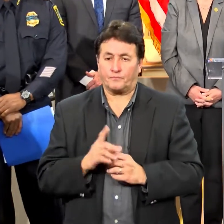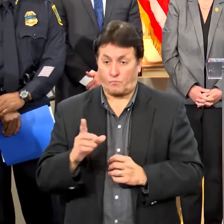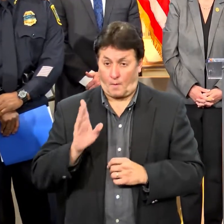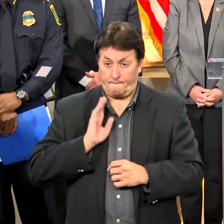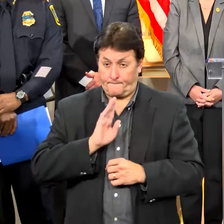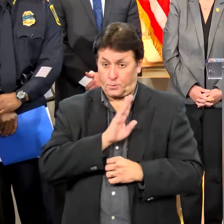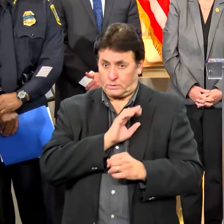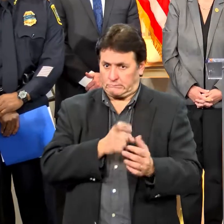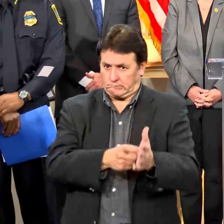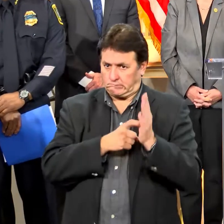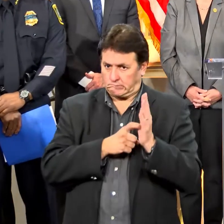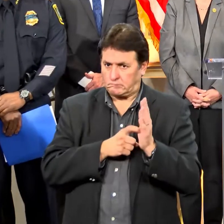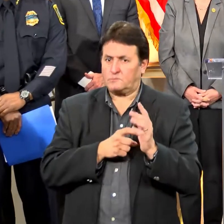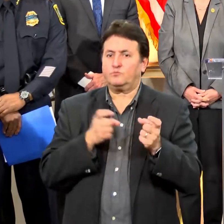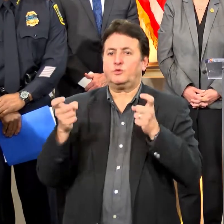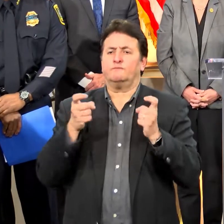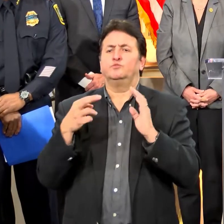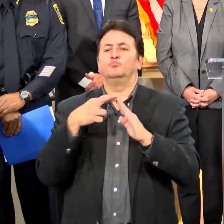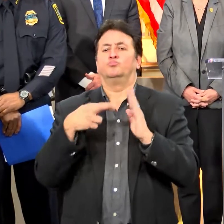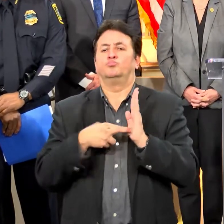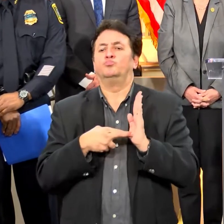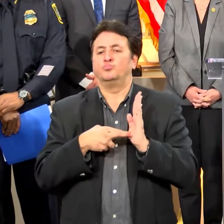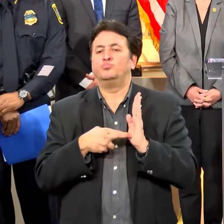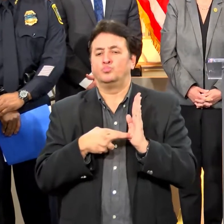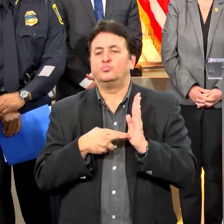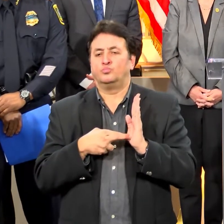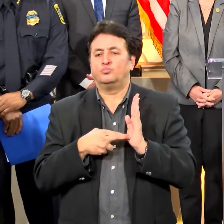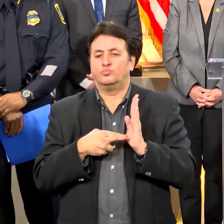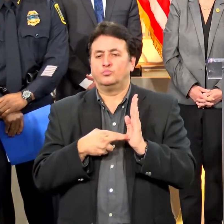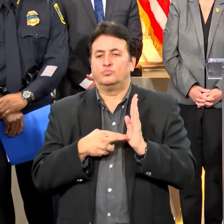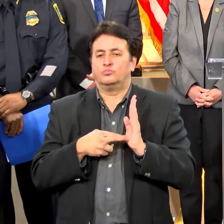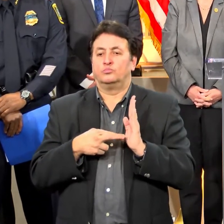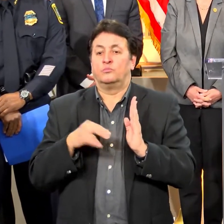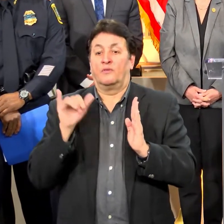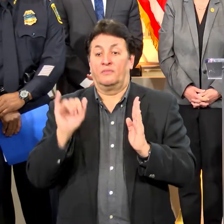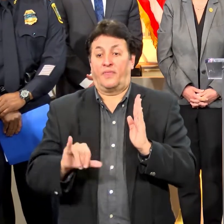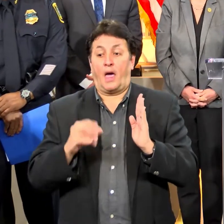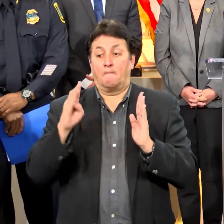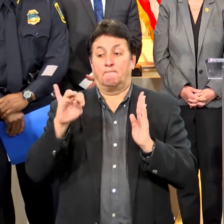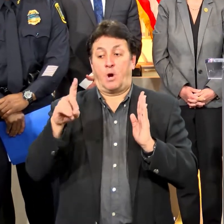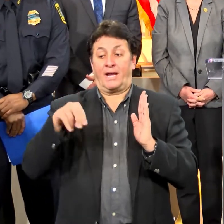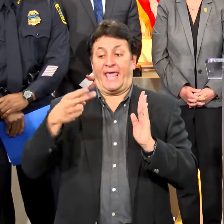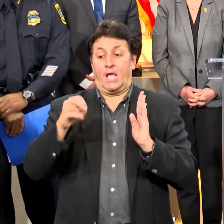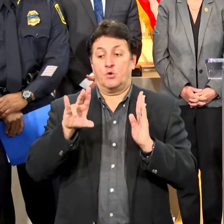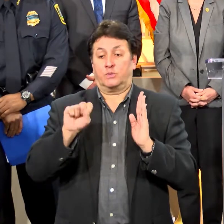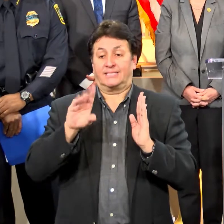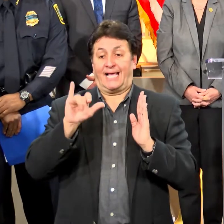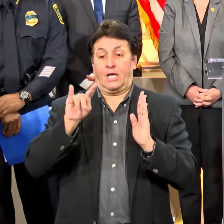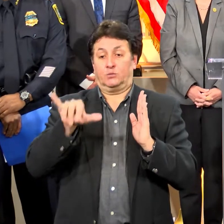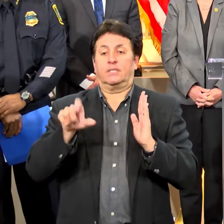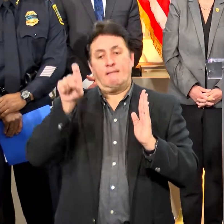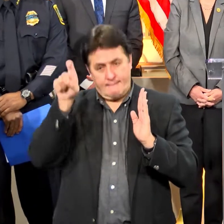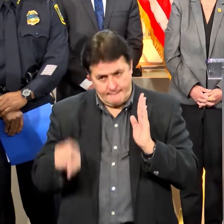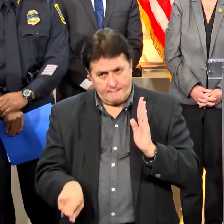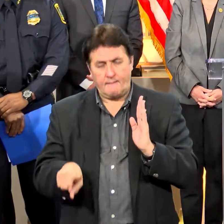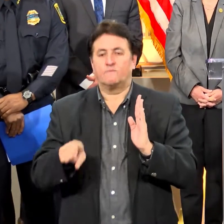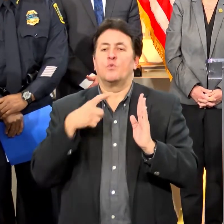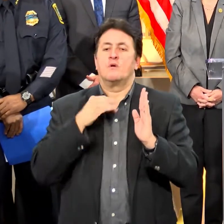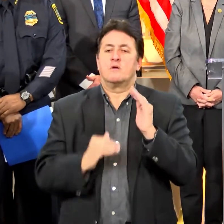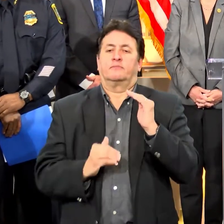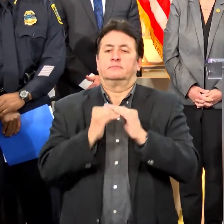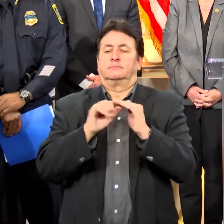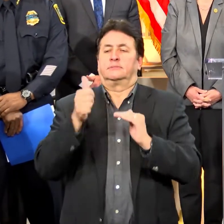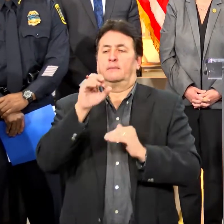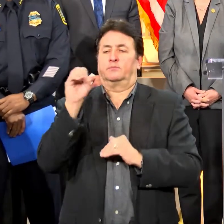companies issuing bonds within Harris County charge a premium equal to at least 10% of the amount of the